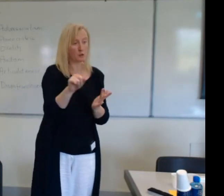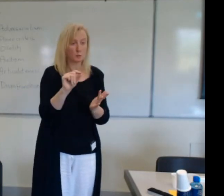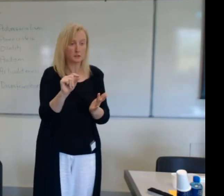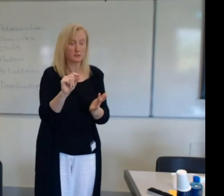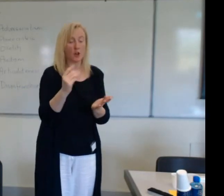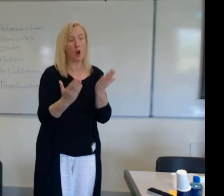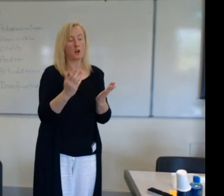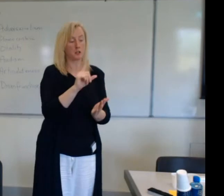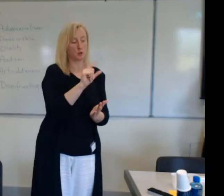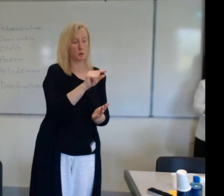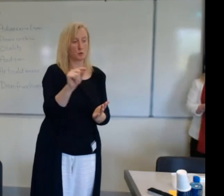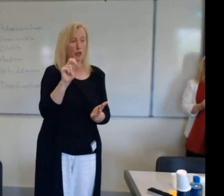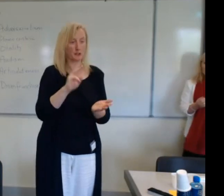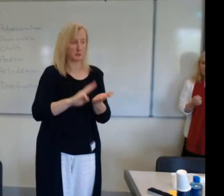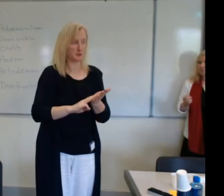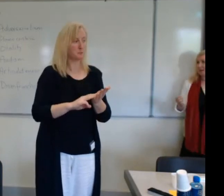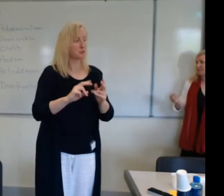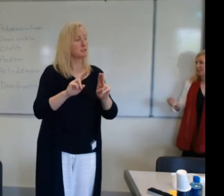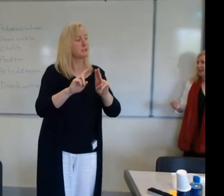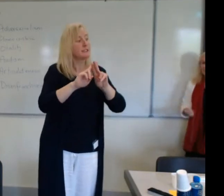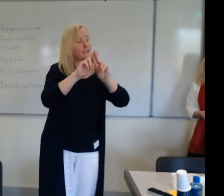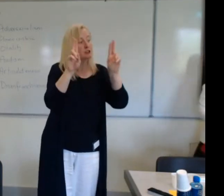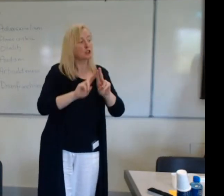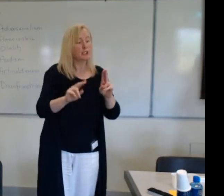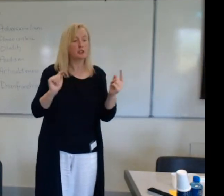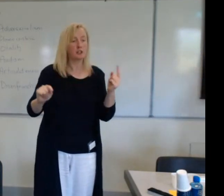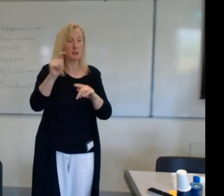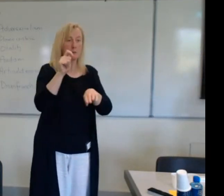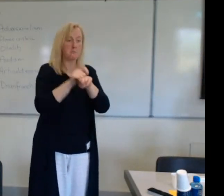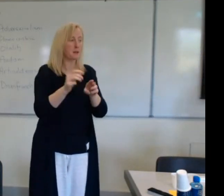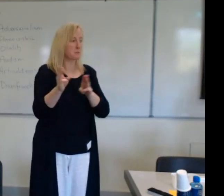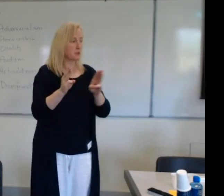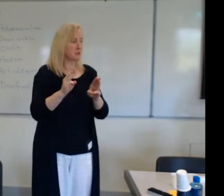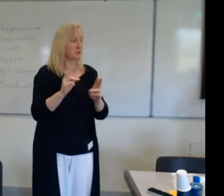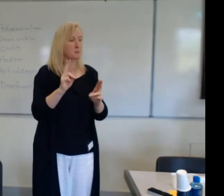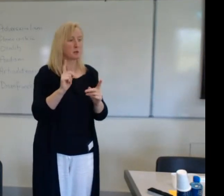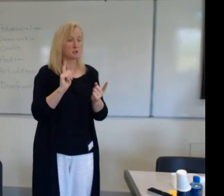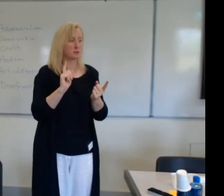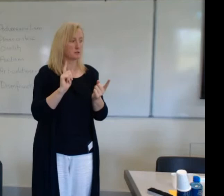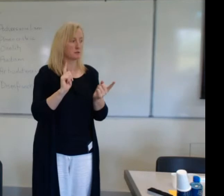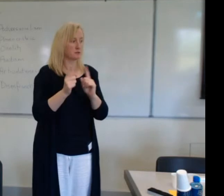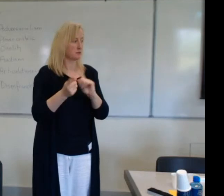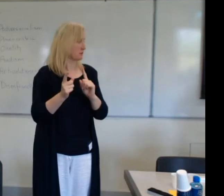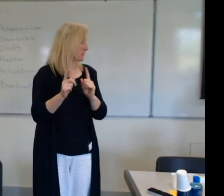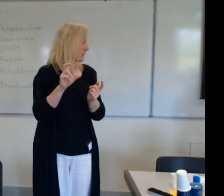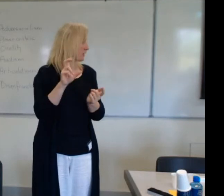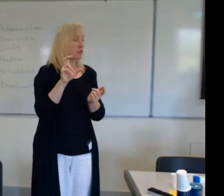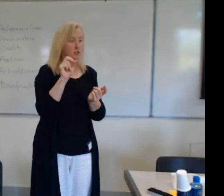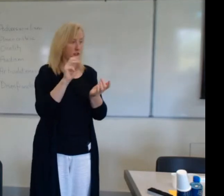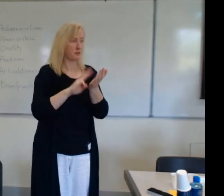30 minutes. But if you look internationally, the best practice guidelines are you should be swapping an interpreter every 30 minutes. Yeah. And yet, very often you